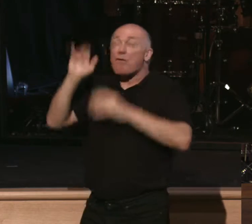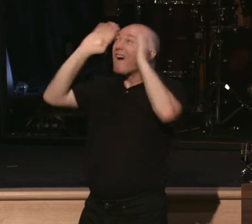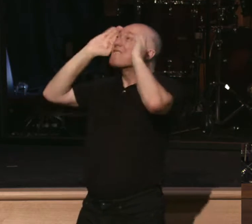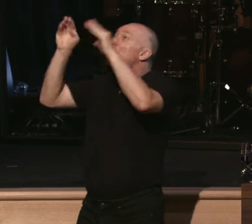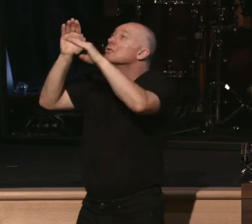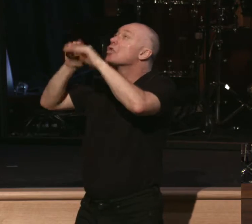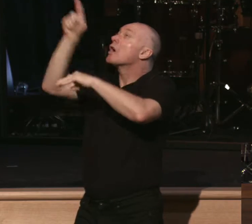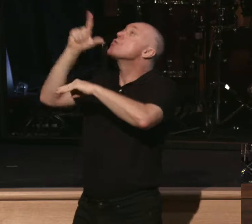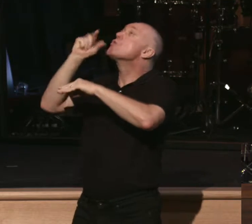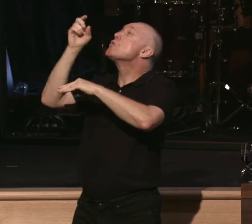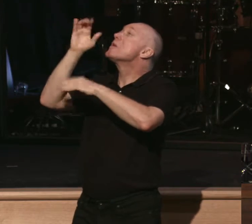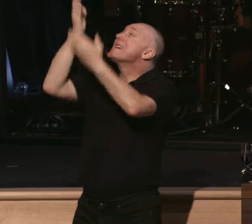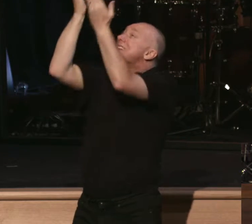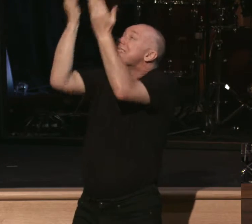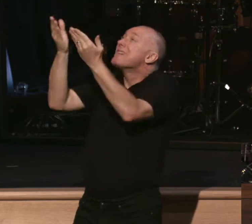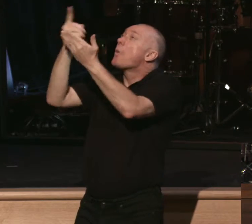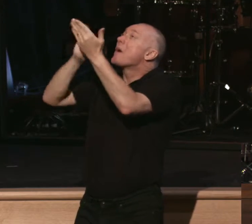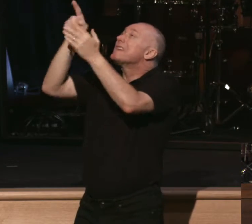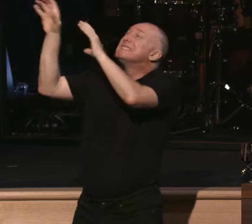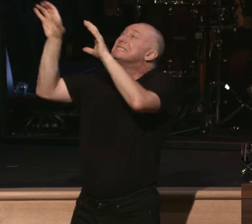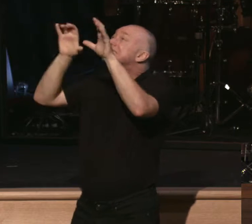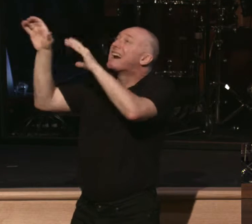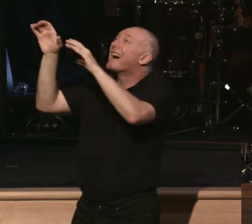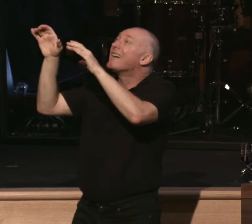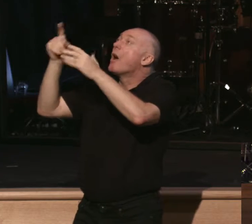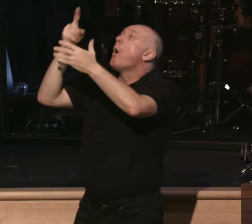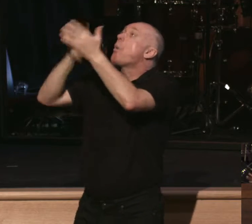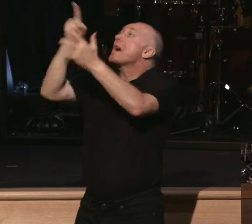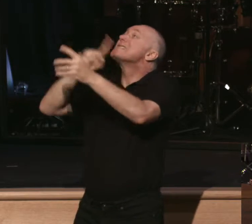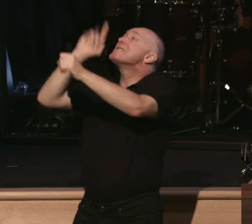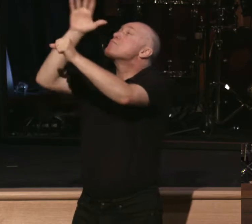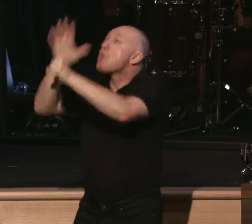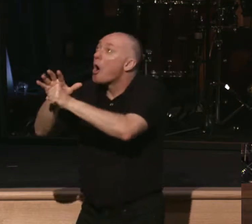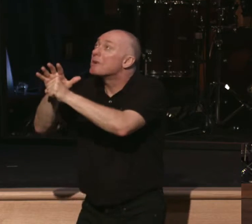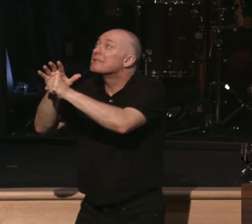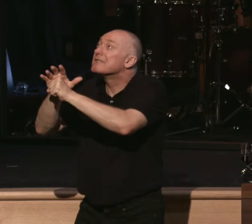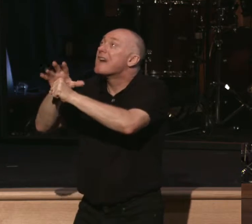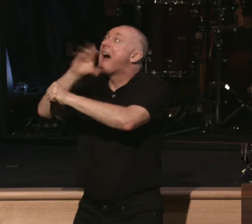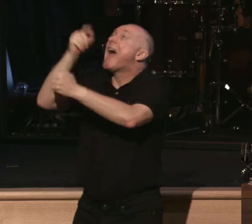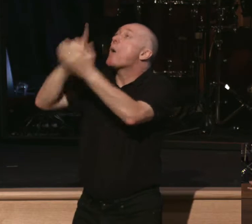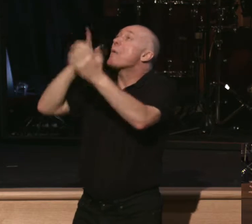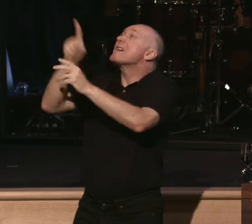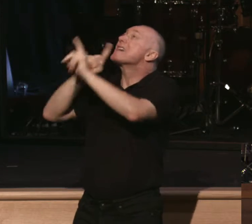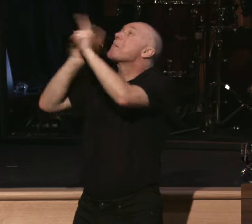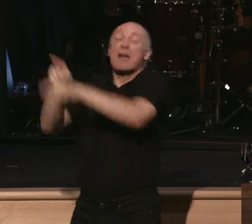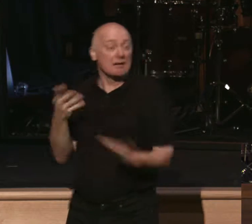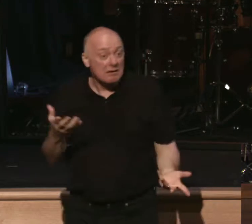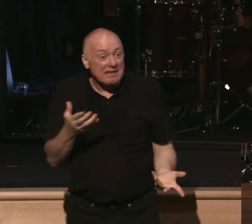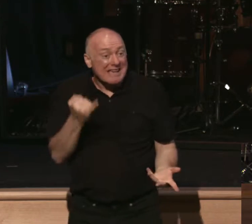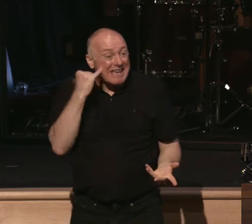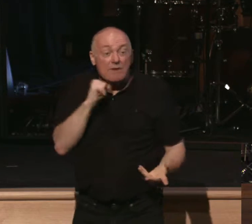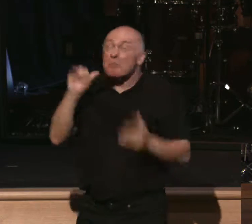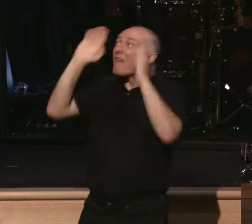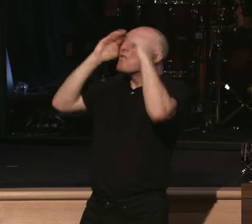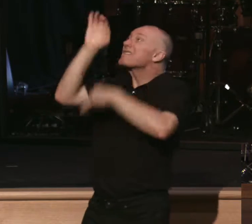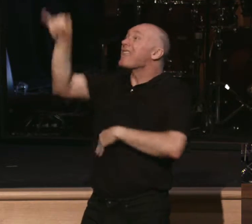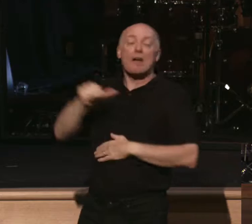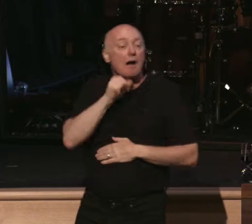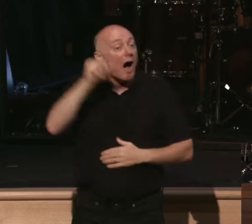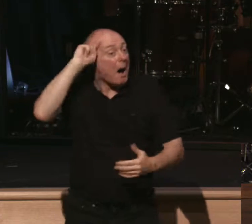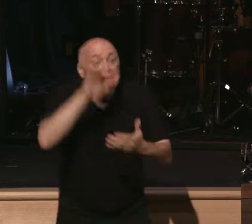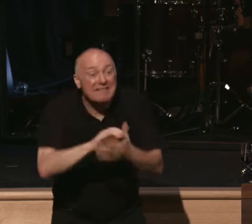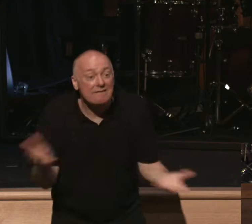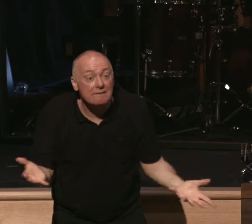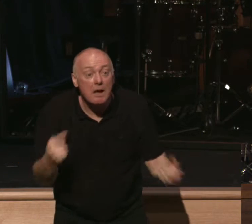who God is and what God has done and what God has promised and what God has commanded. That's unbelief. My eyes are not